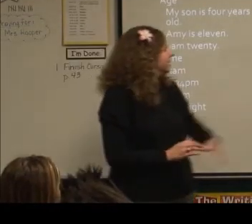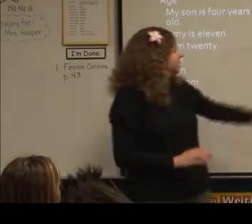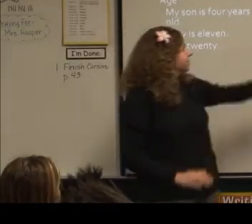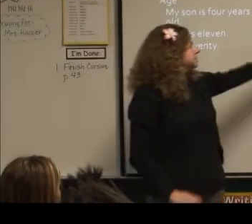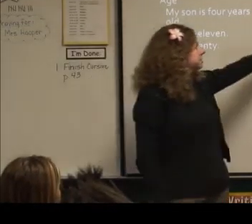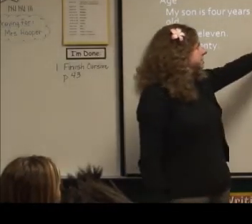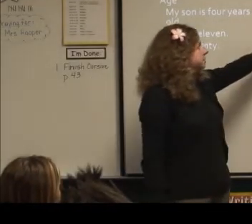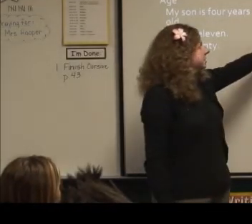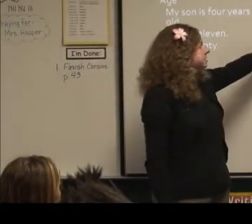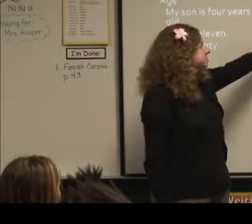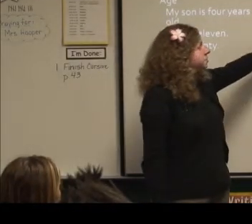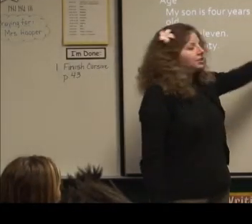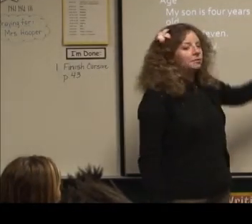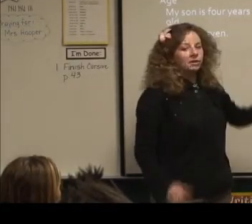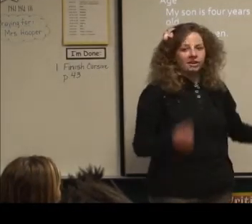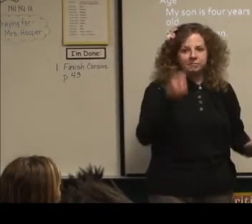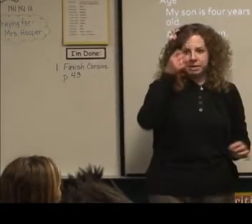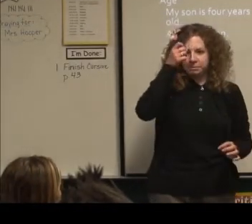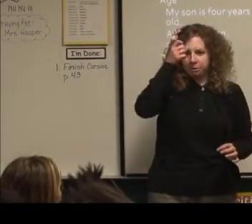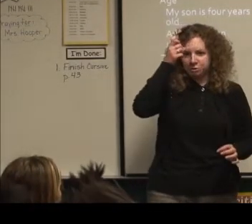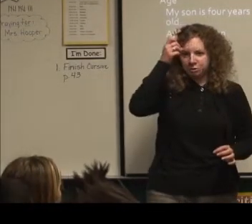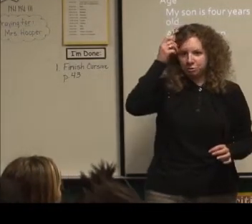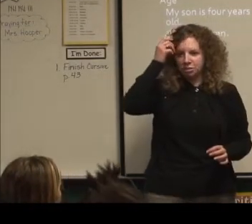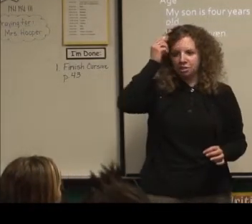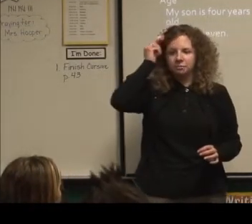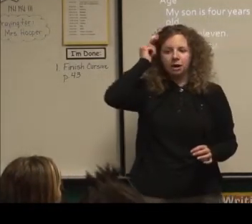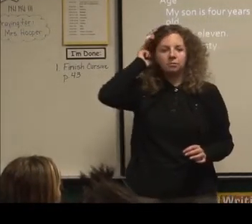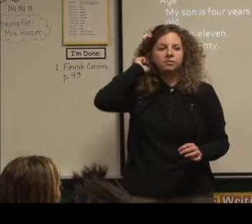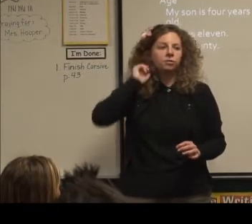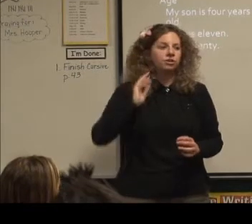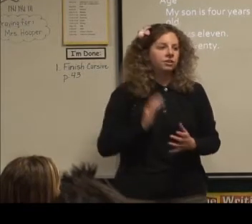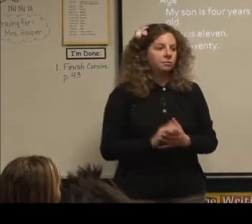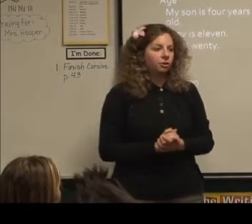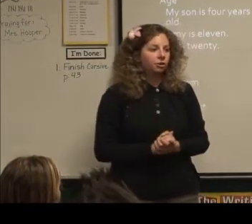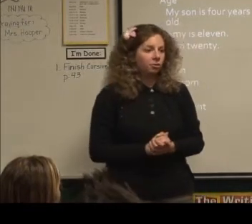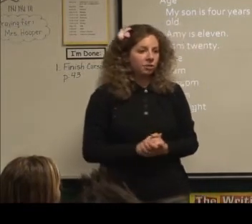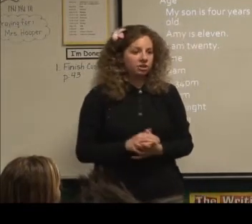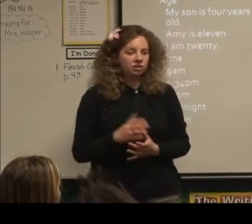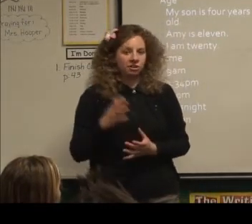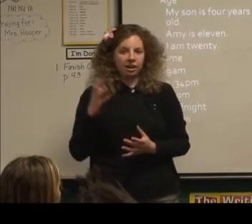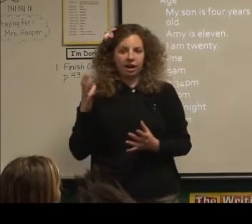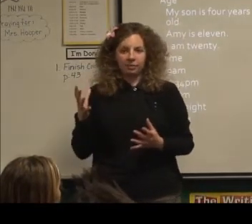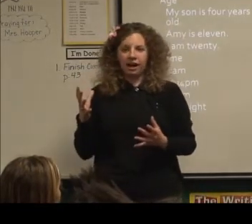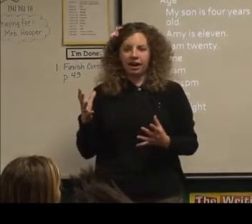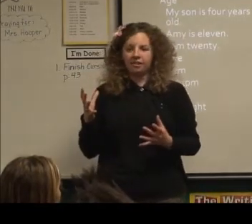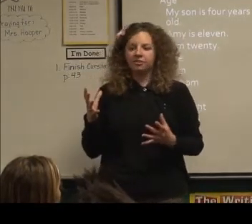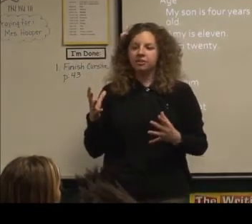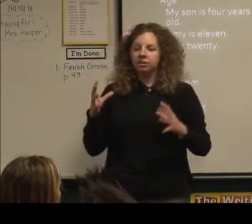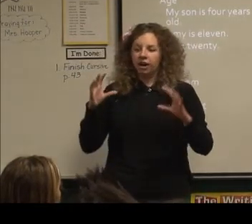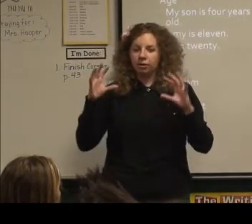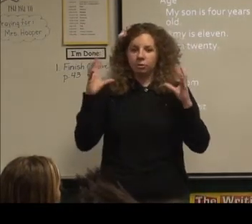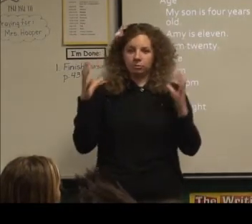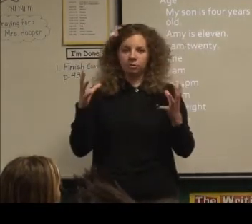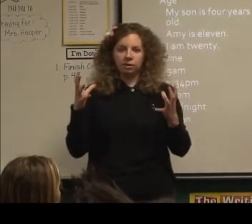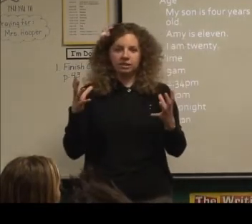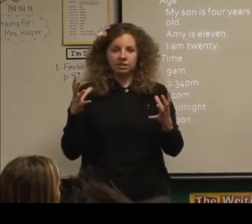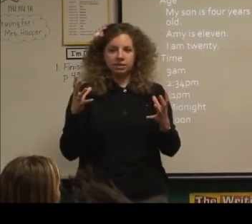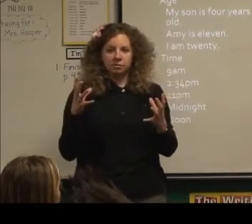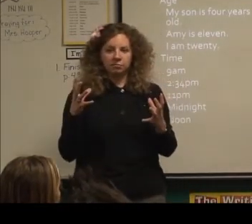Okay, let's go to this one. So the number of people. So we talked about before the number incorporation on how we have, would we want to say the number of